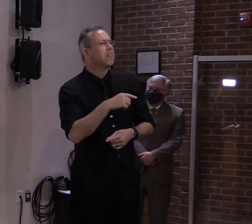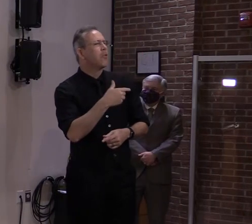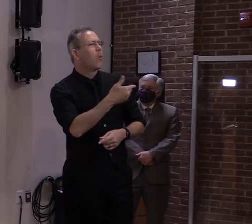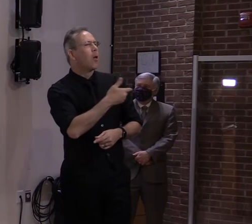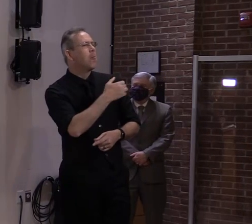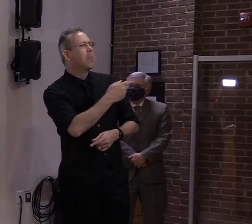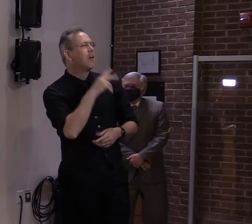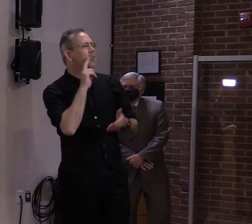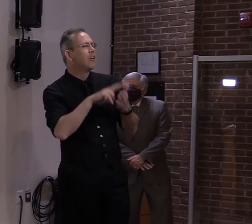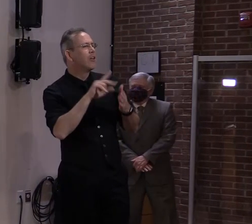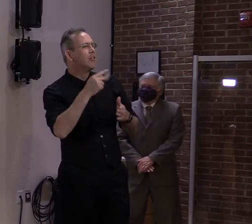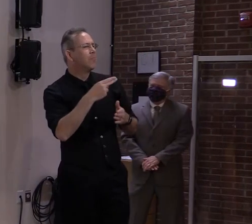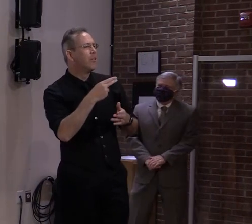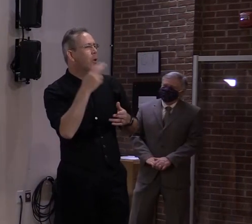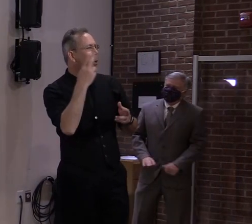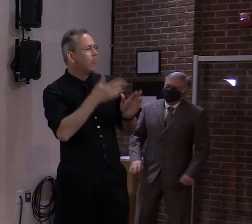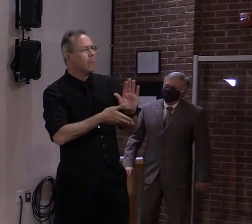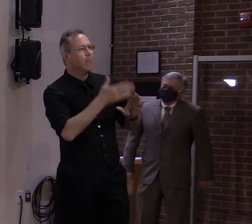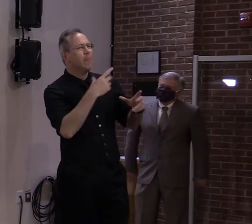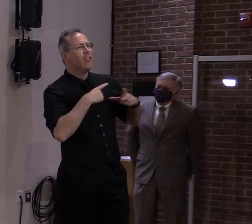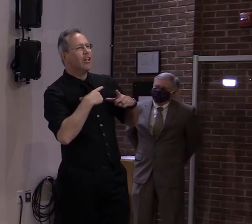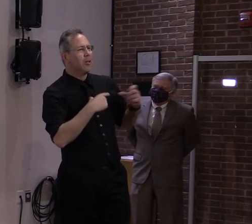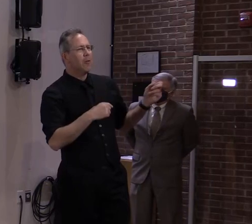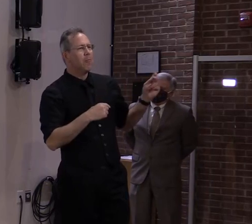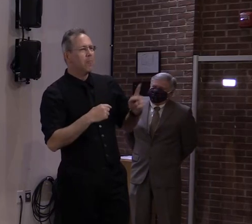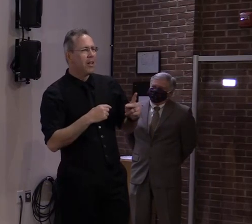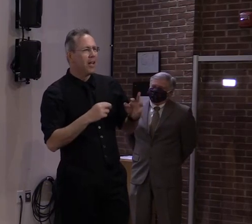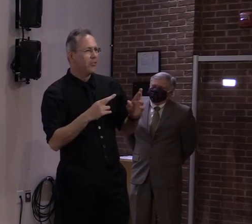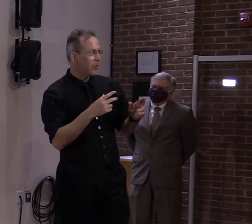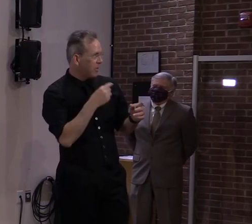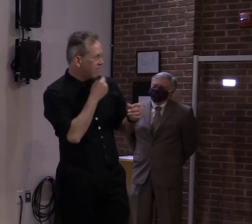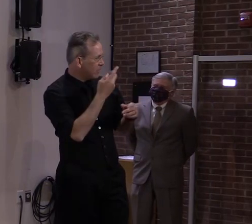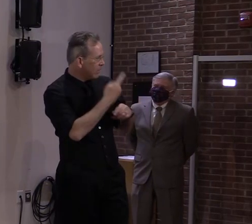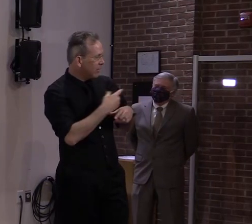you a few days off after a year.